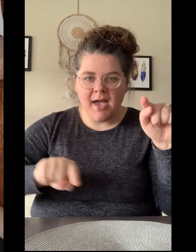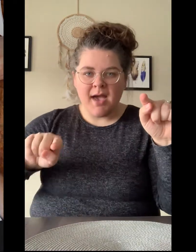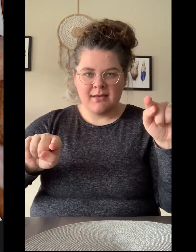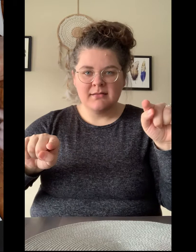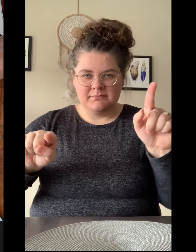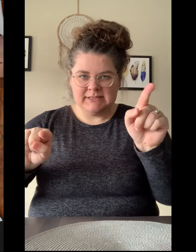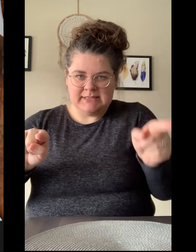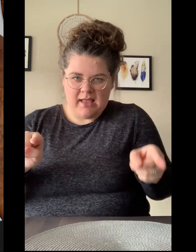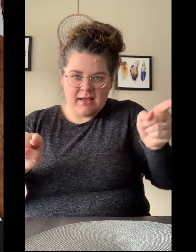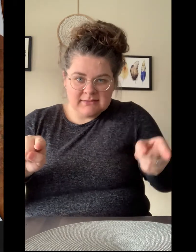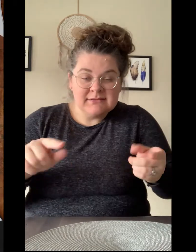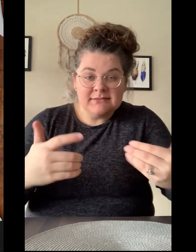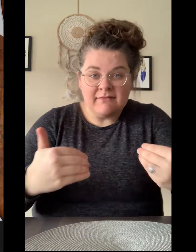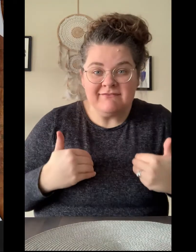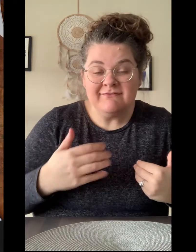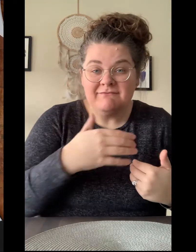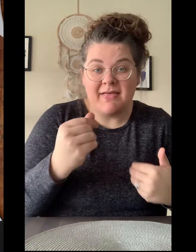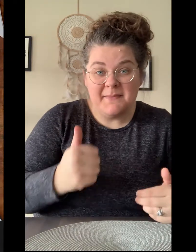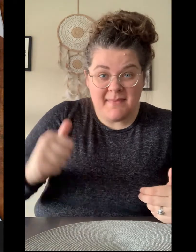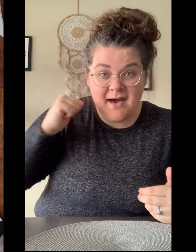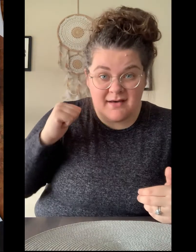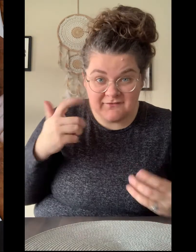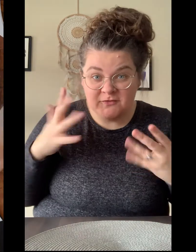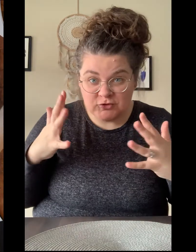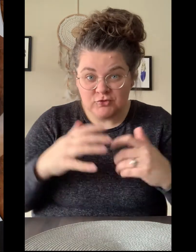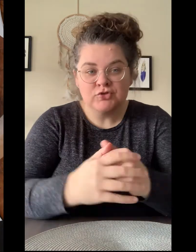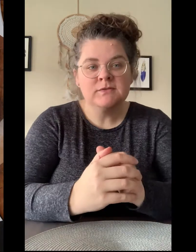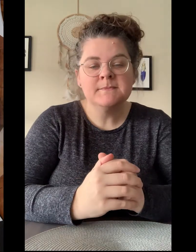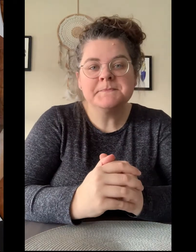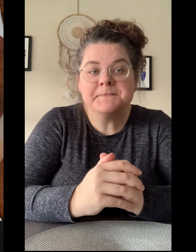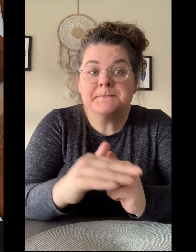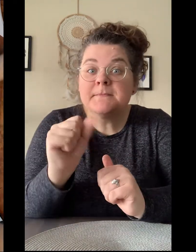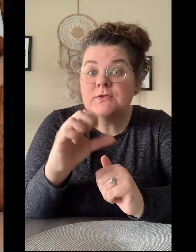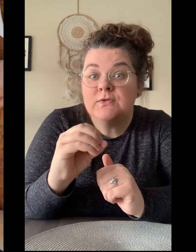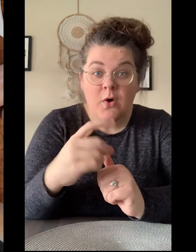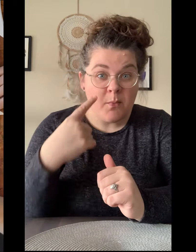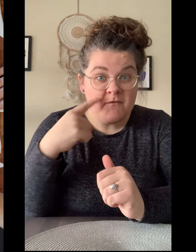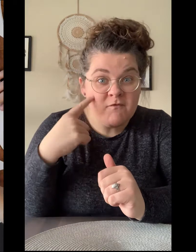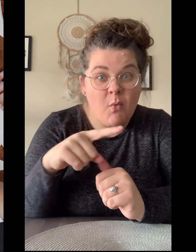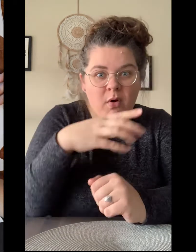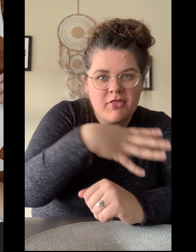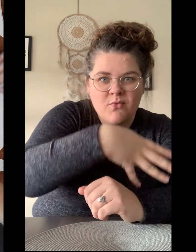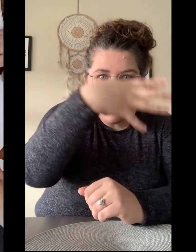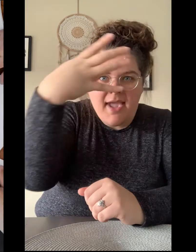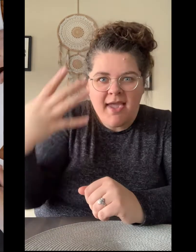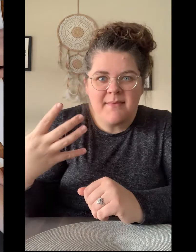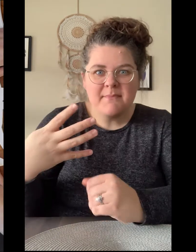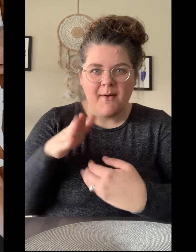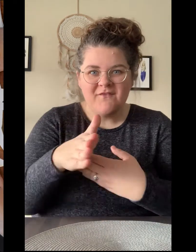the sides, and the back. To get our rainbow fish set up,